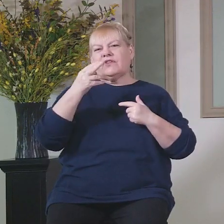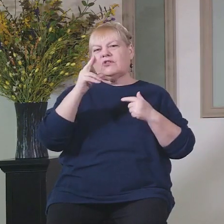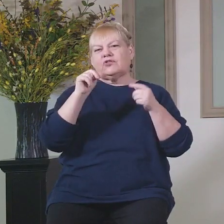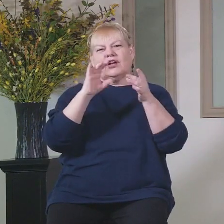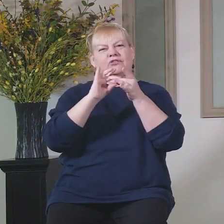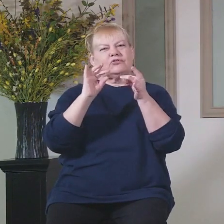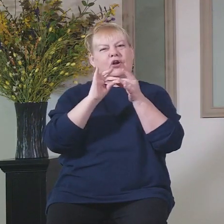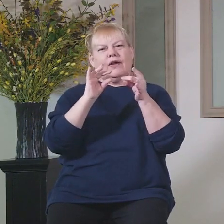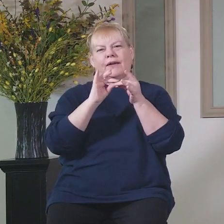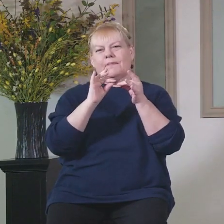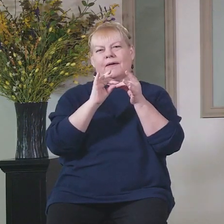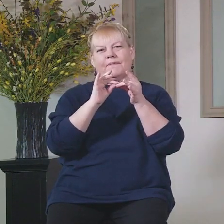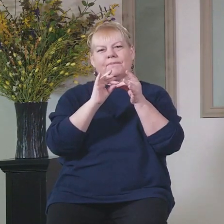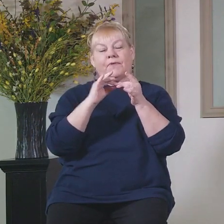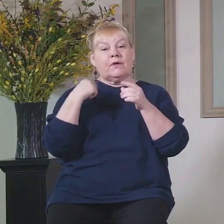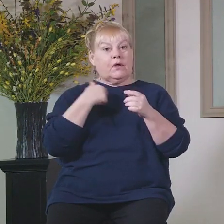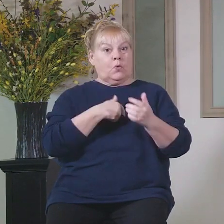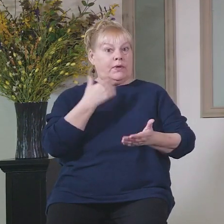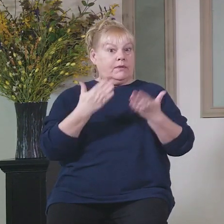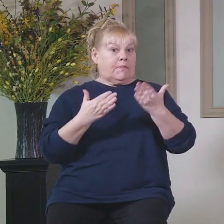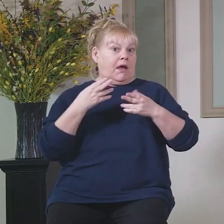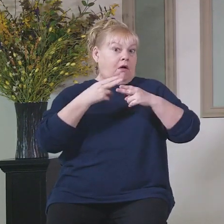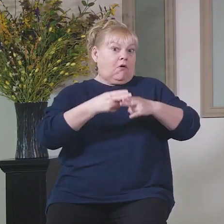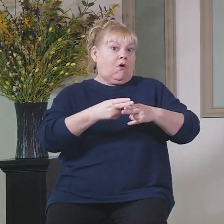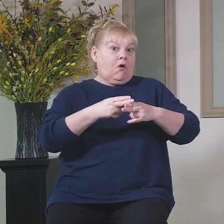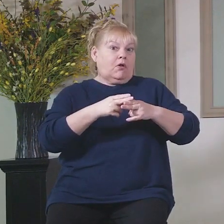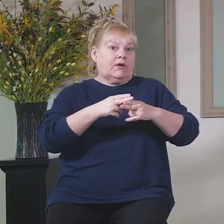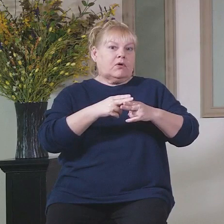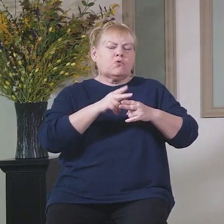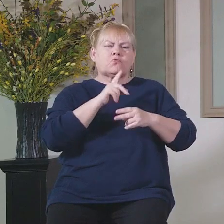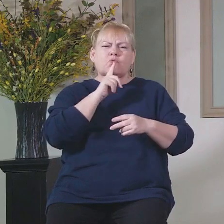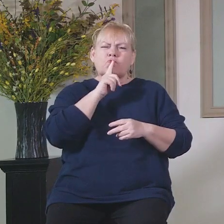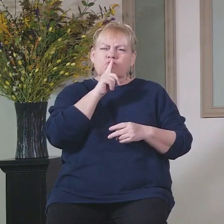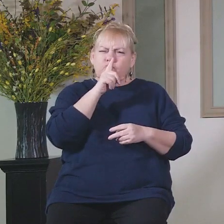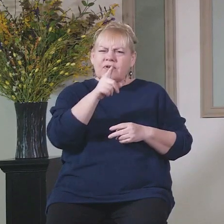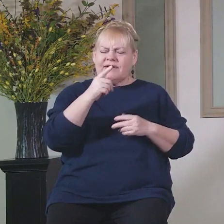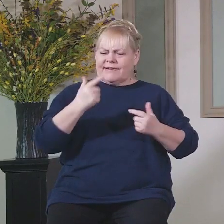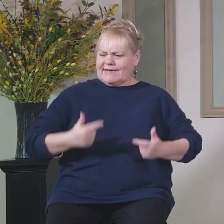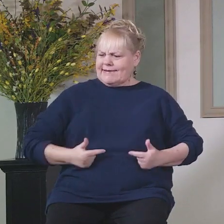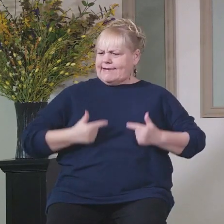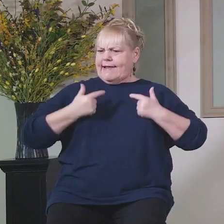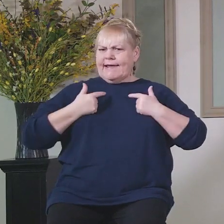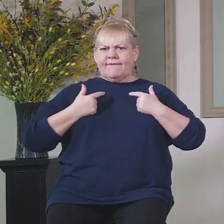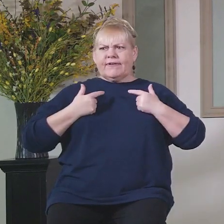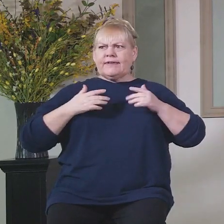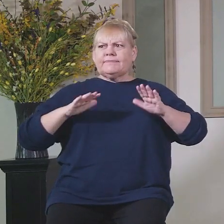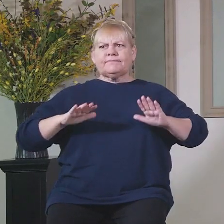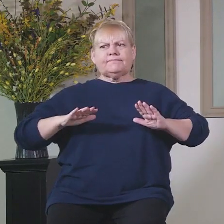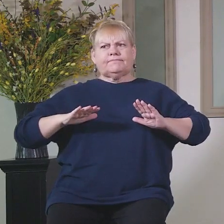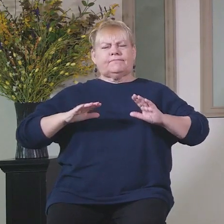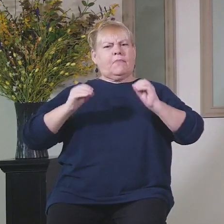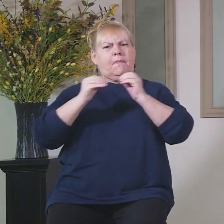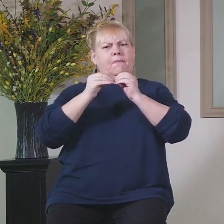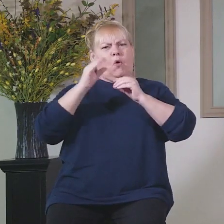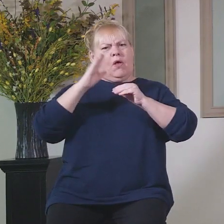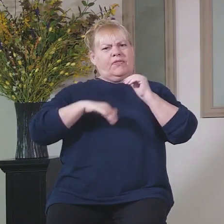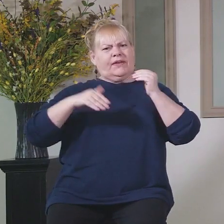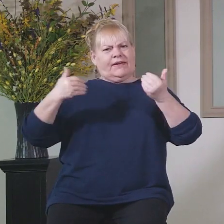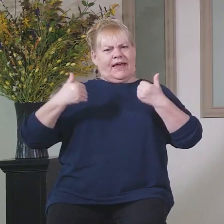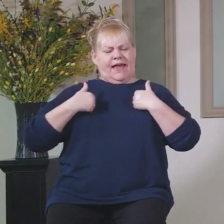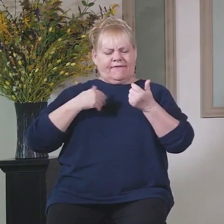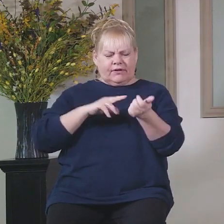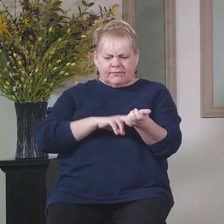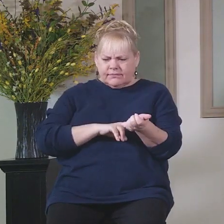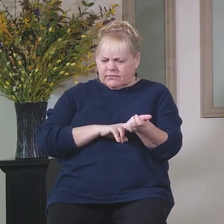about. We might call it really living. More than just having a